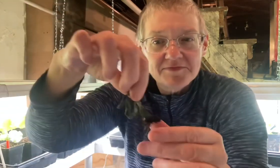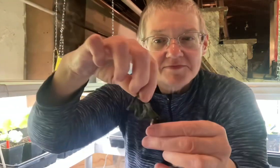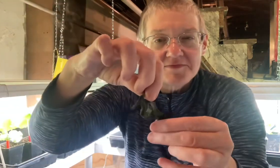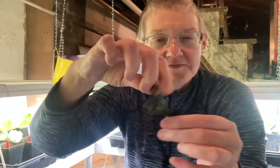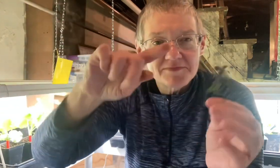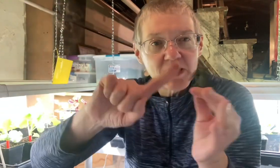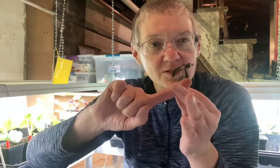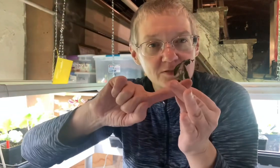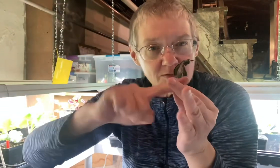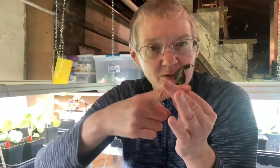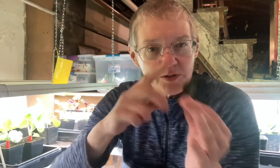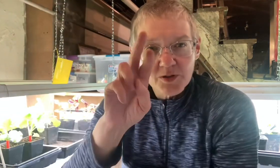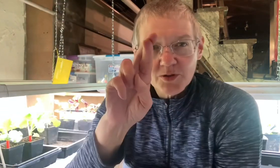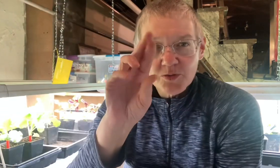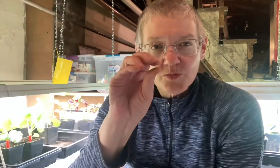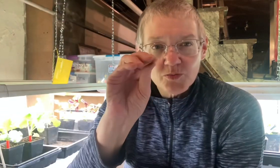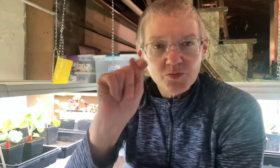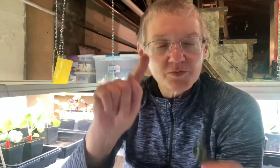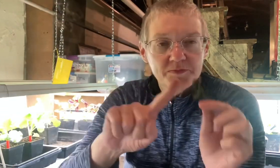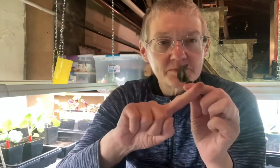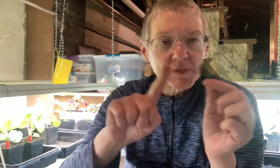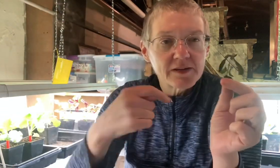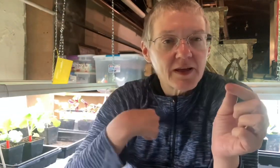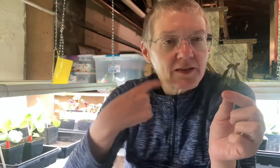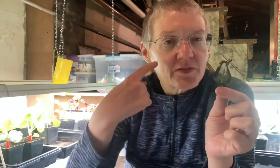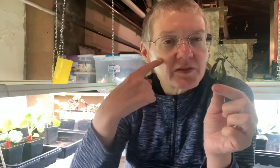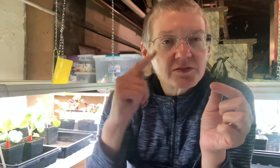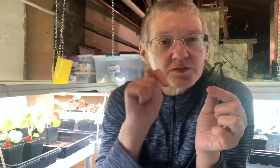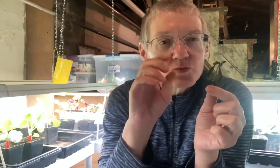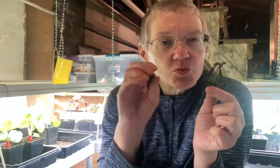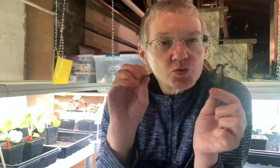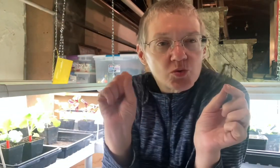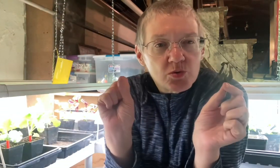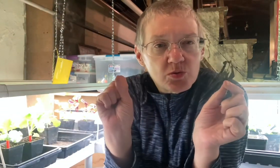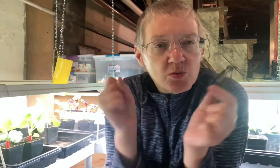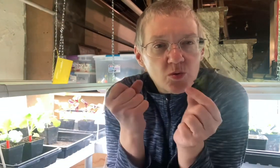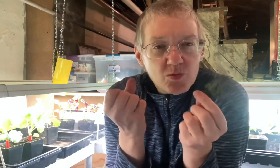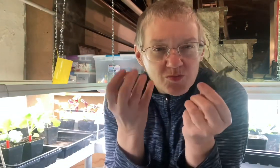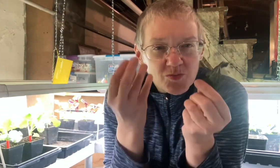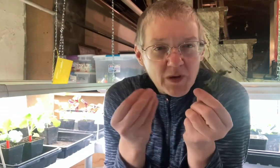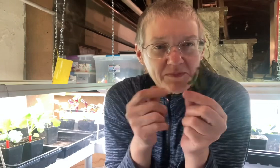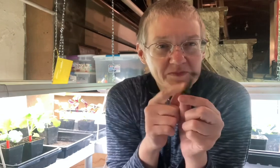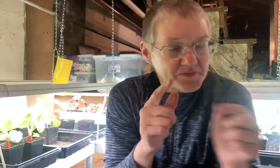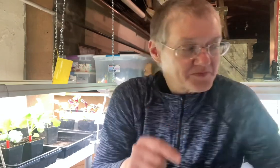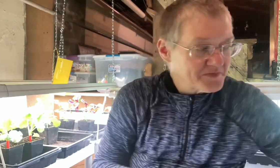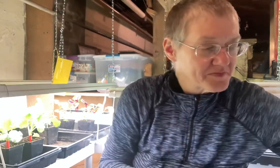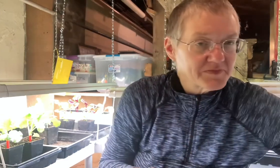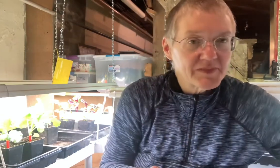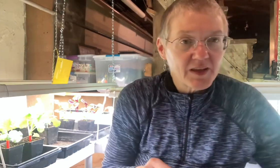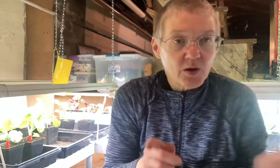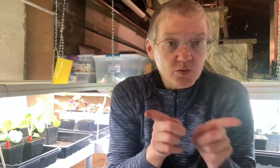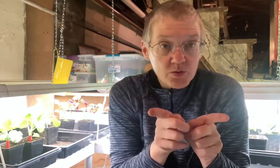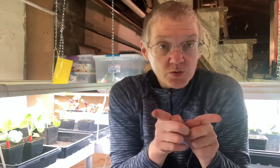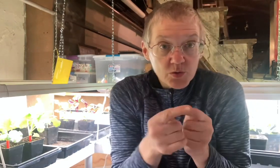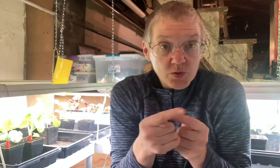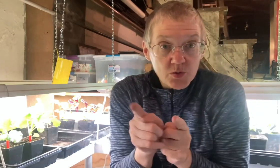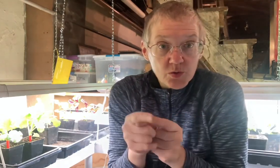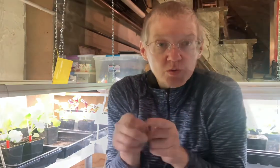it was developing roots. But again, I think it just was too cold and wet. So if you're